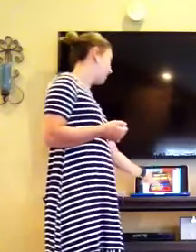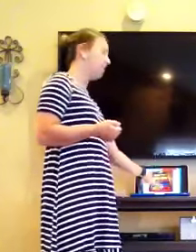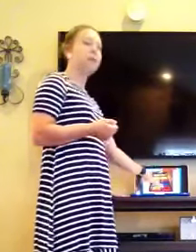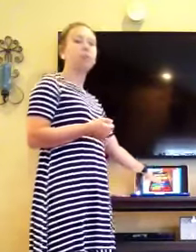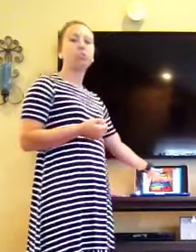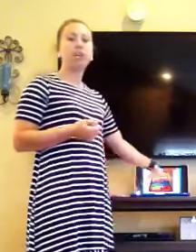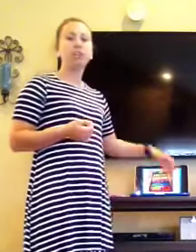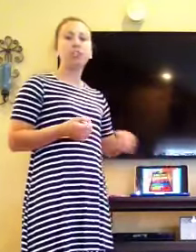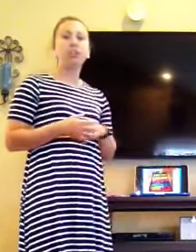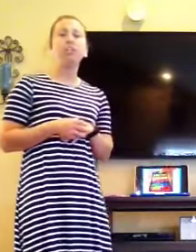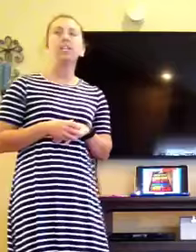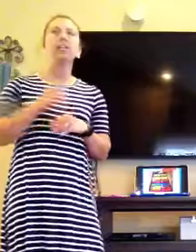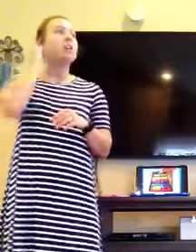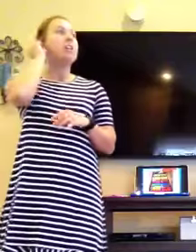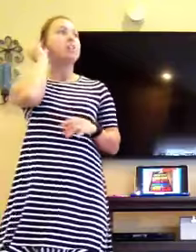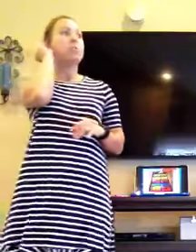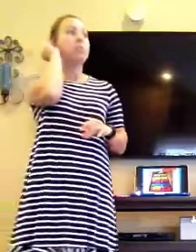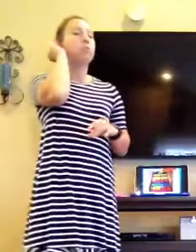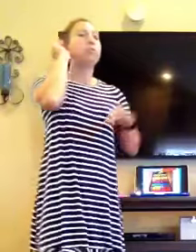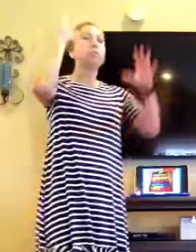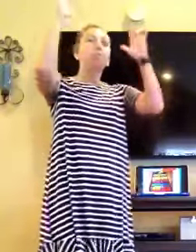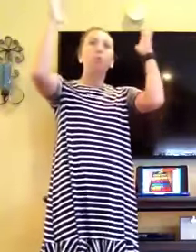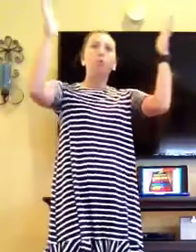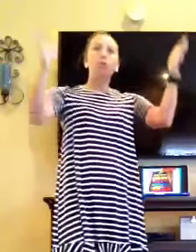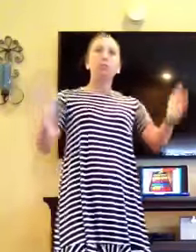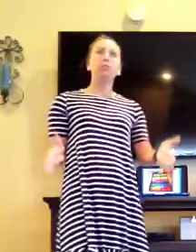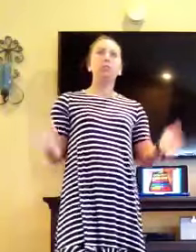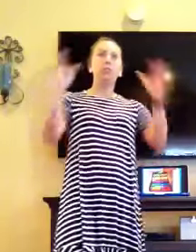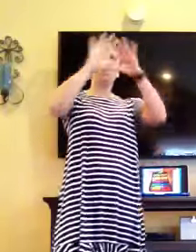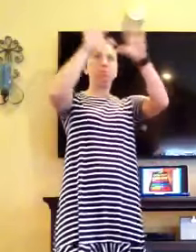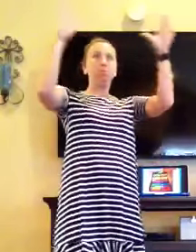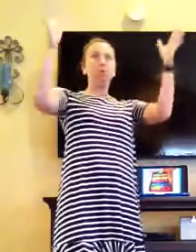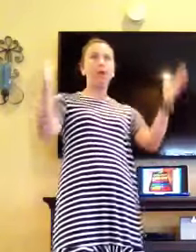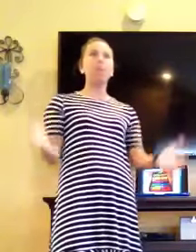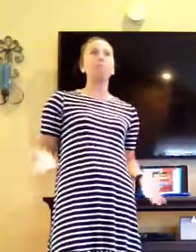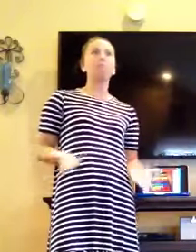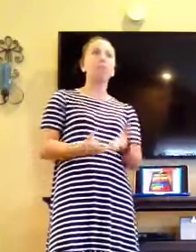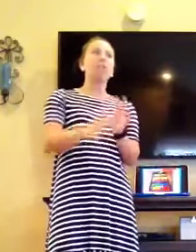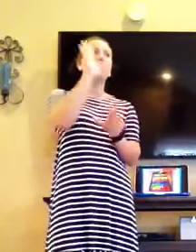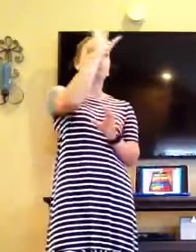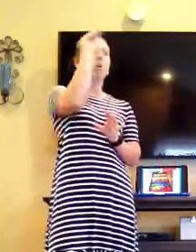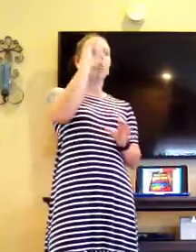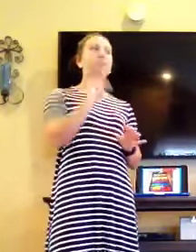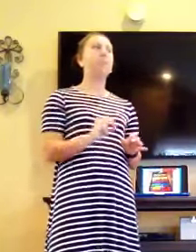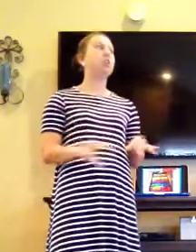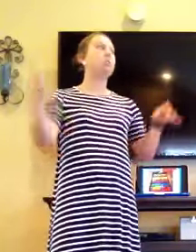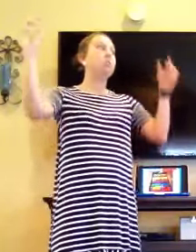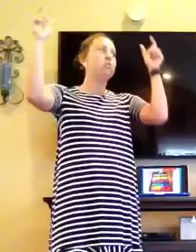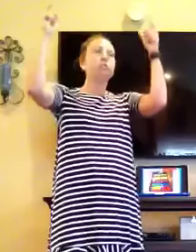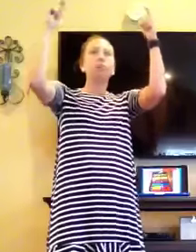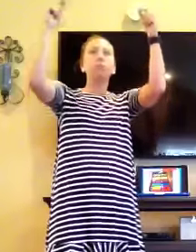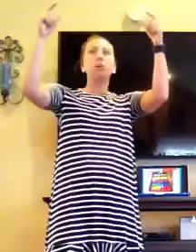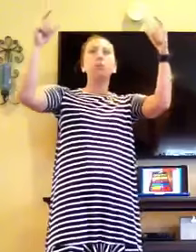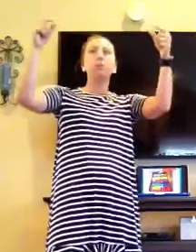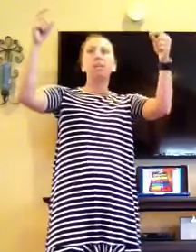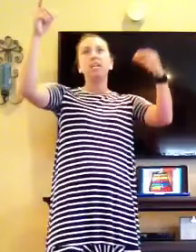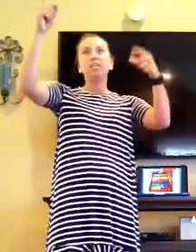the picture that is shown here. It's just a bulletin board that you can put up. It's got all the different jobs, and you can use clothespins